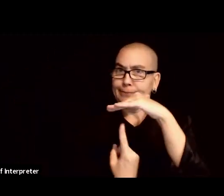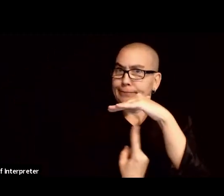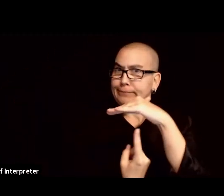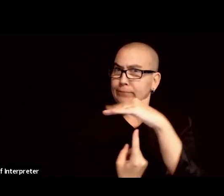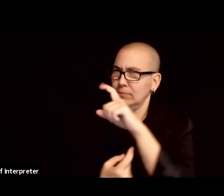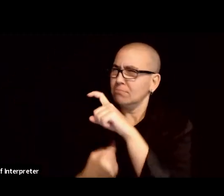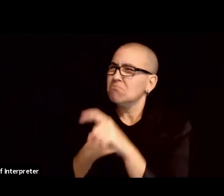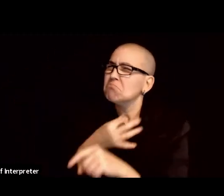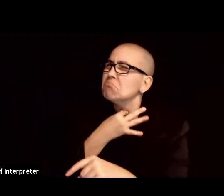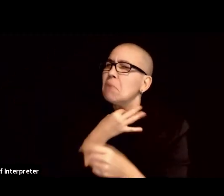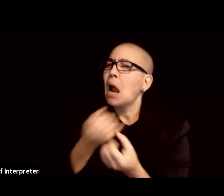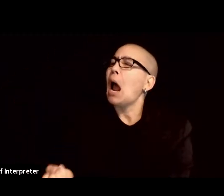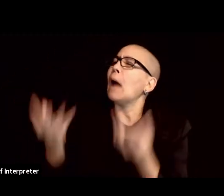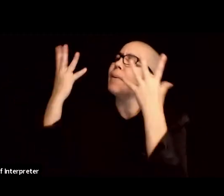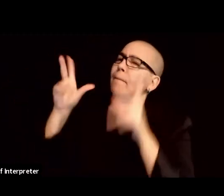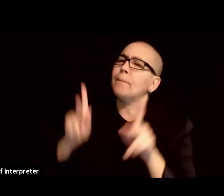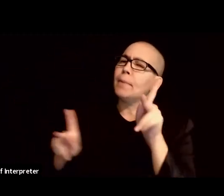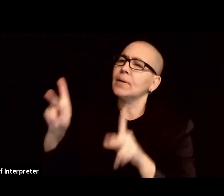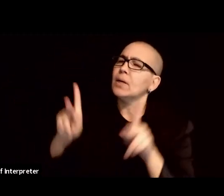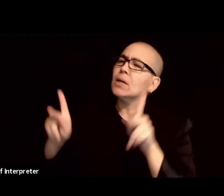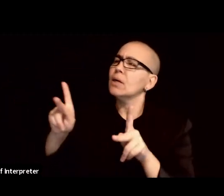Chris, do you happen to have that data handy?